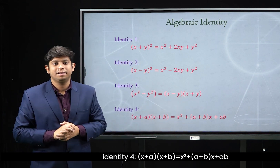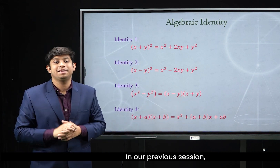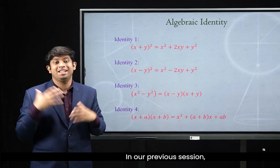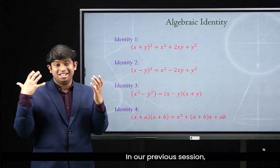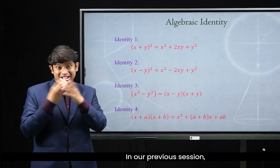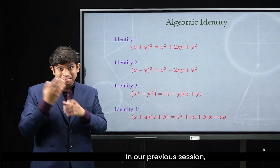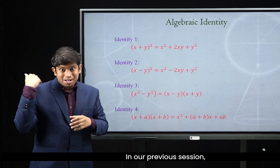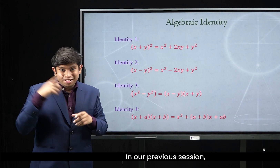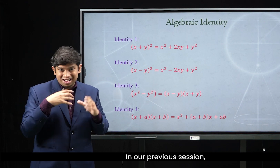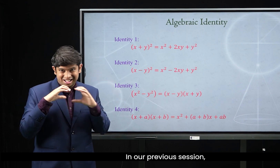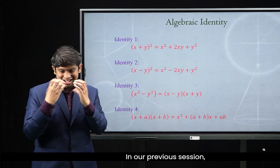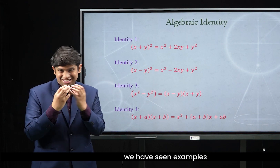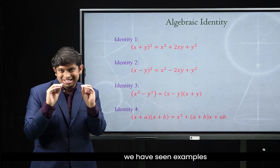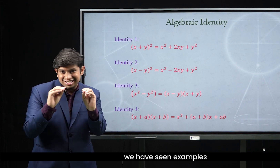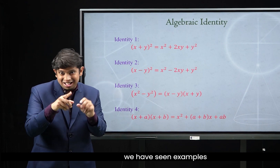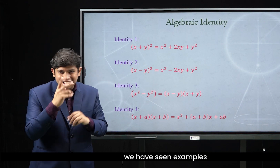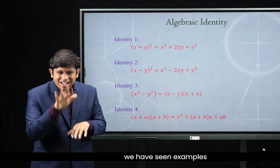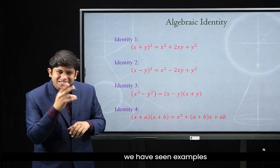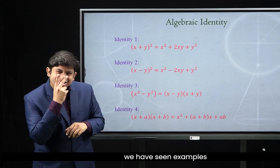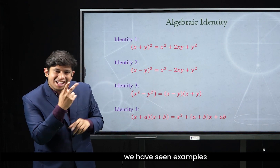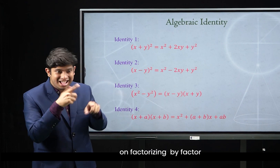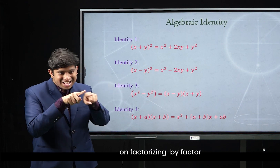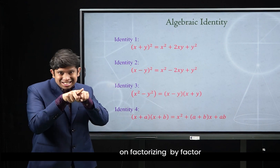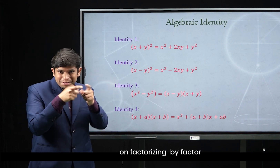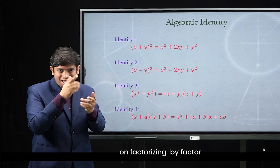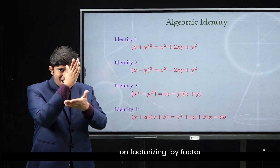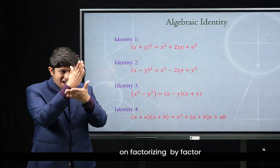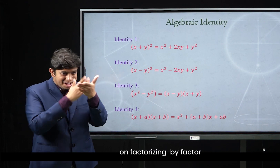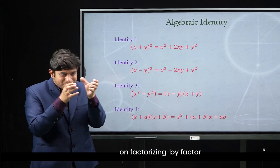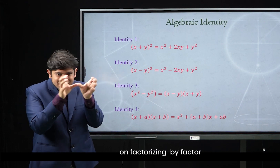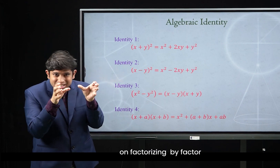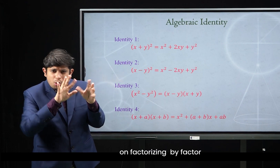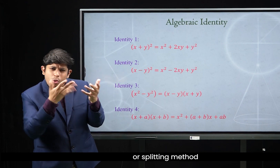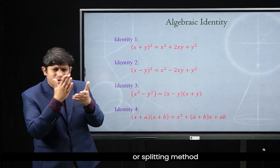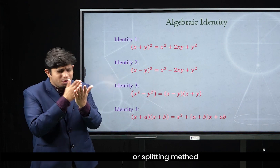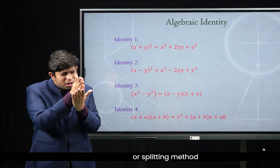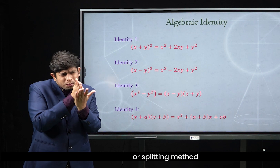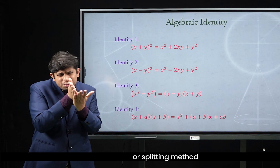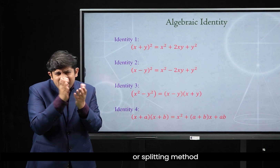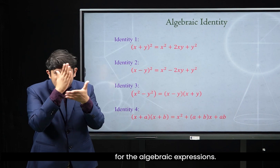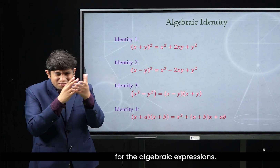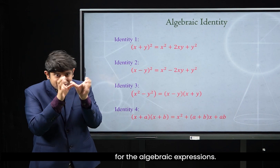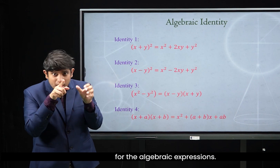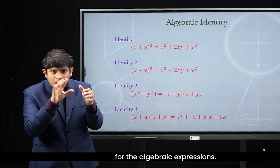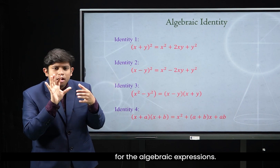In our previous session, we have seen examples on factorizing by factor or splitting method for the algebraic